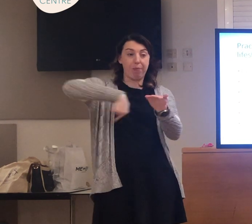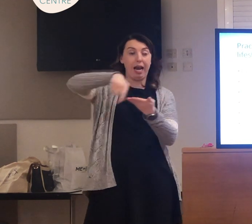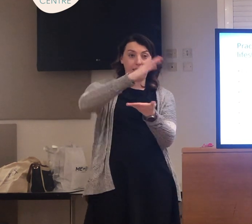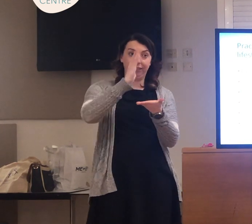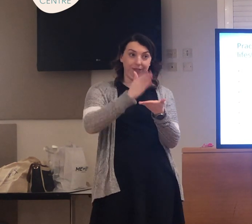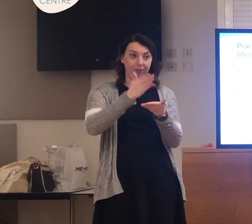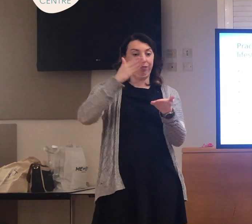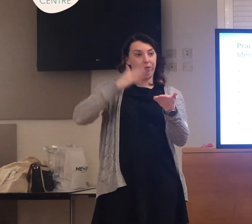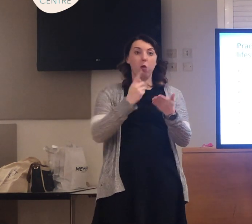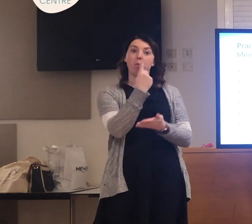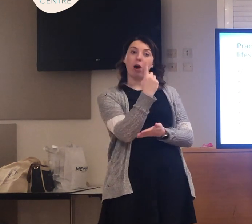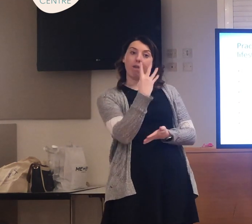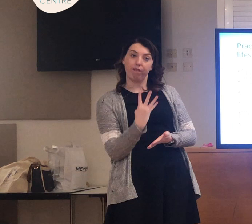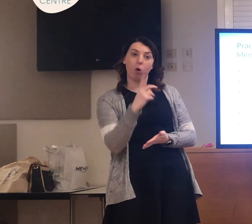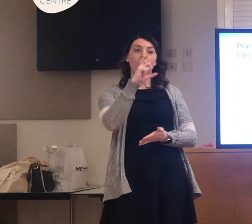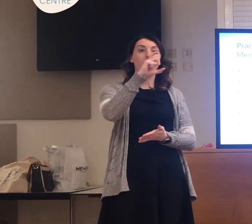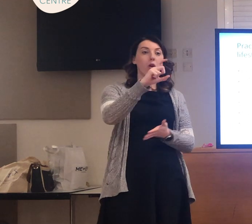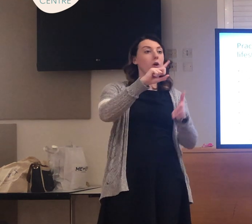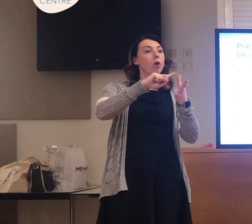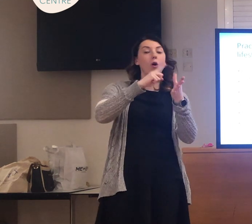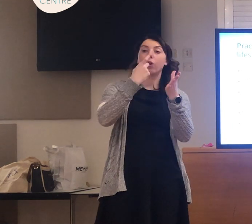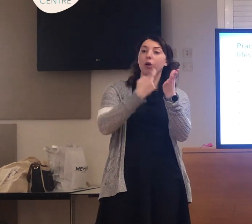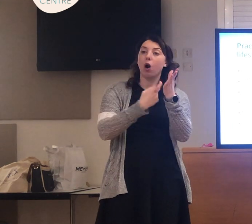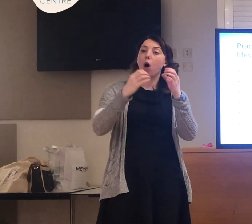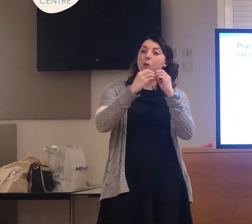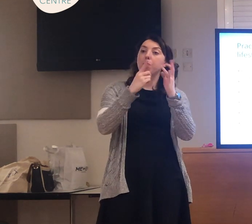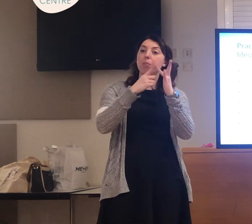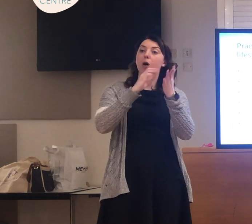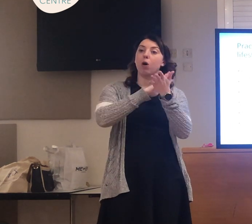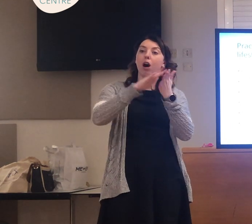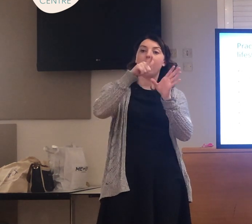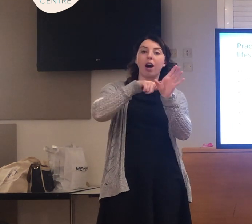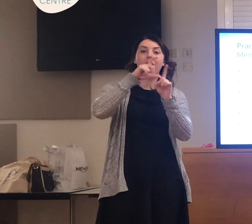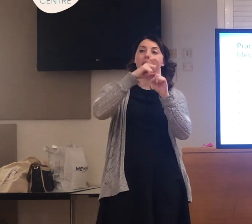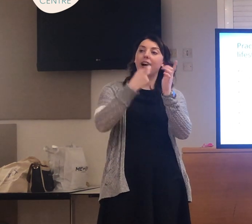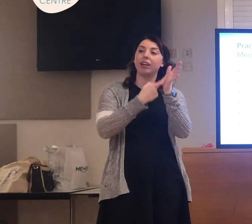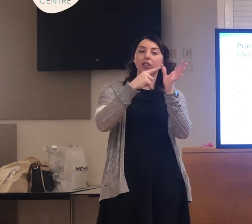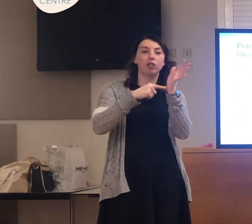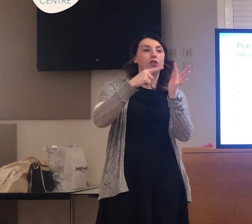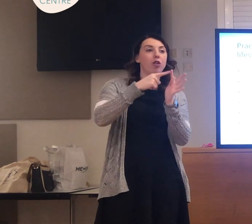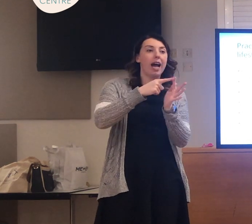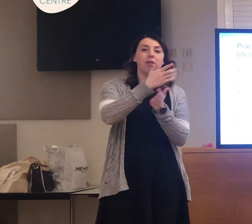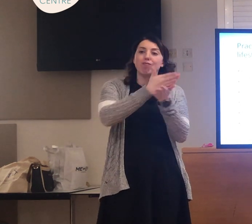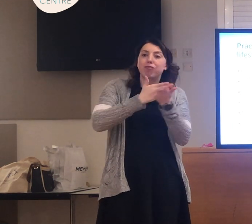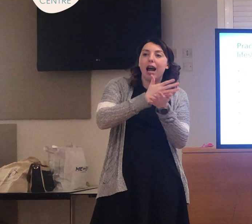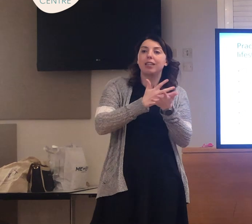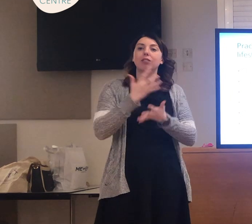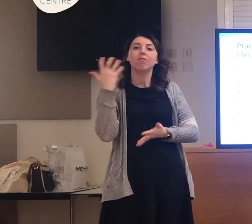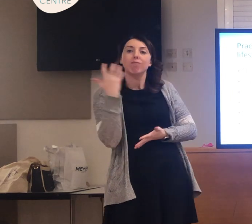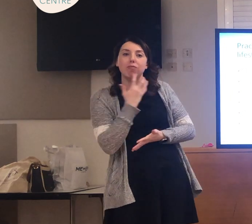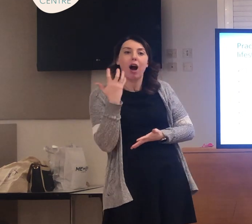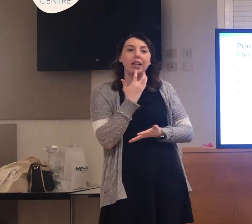1 quarter carbohydrate, bread, rice, chapati, naan